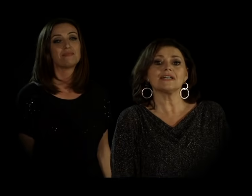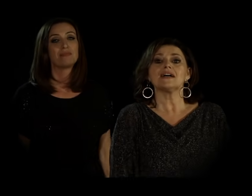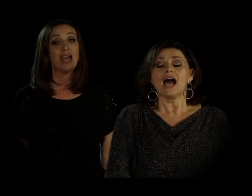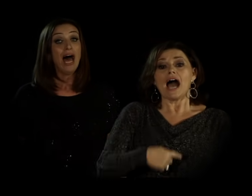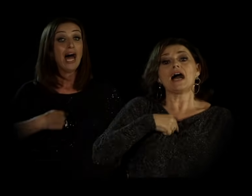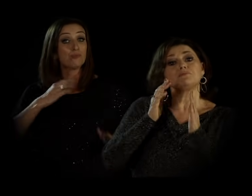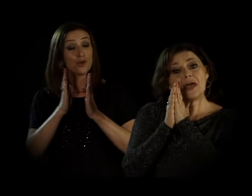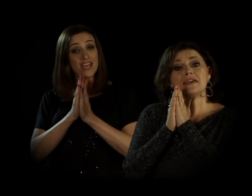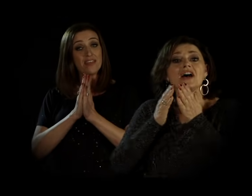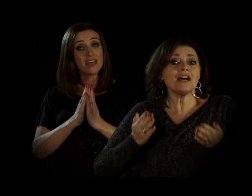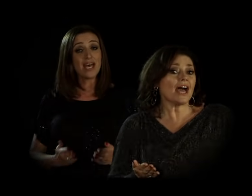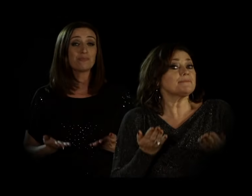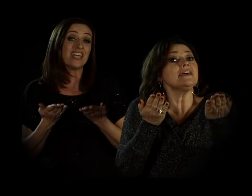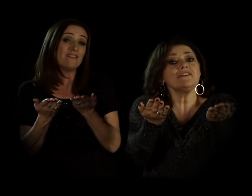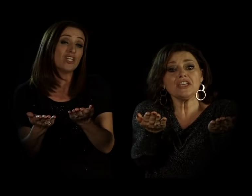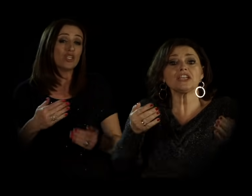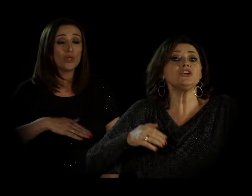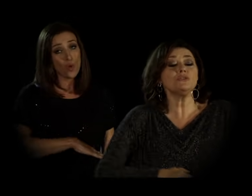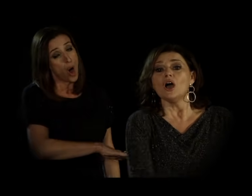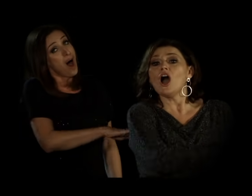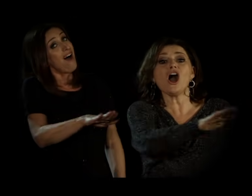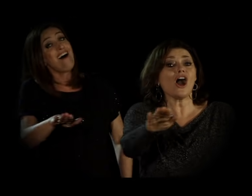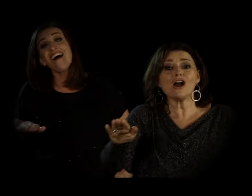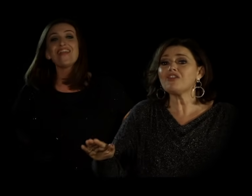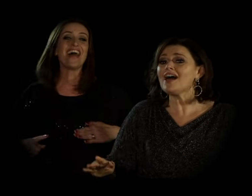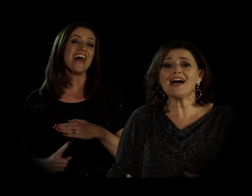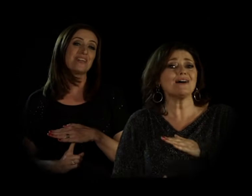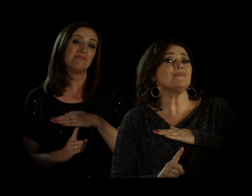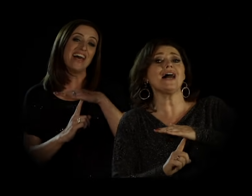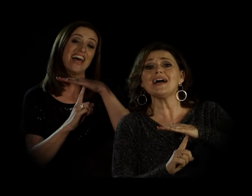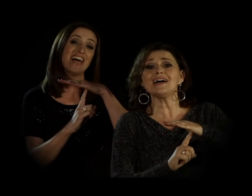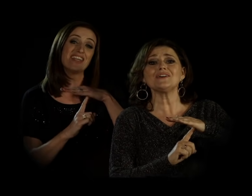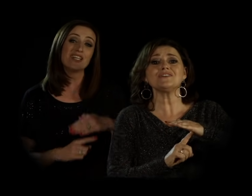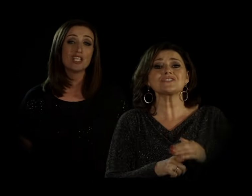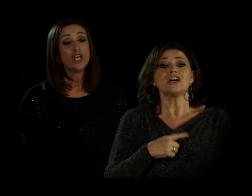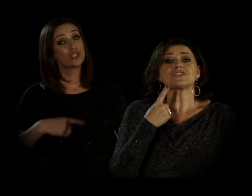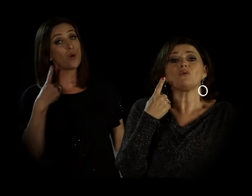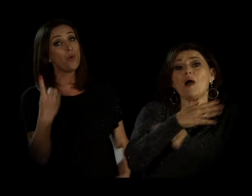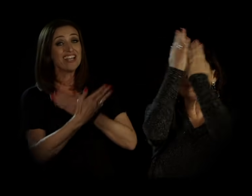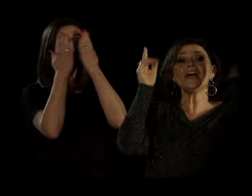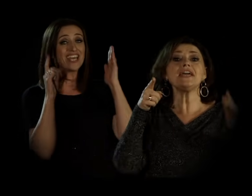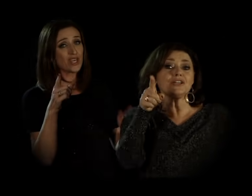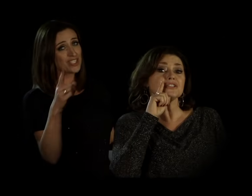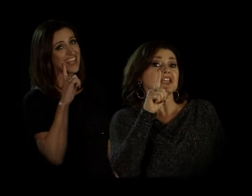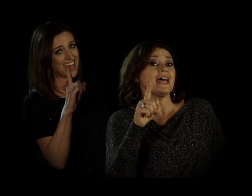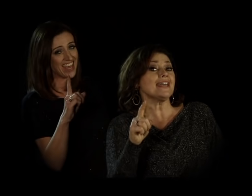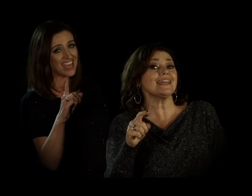I'll pray that I'm giving you all that matters So one day you'll say